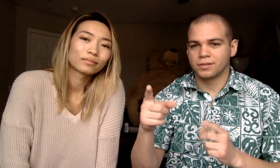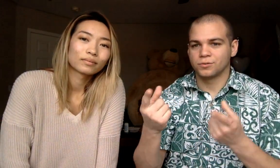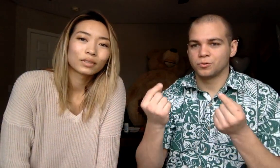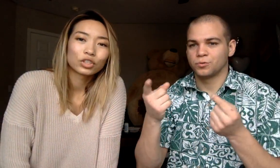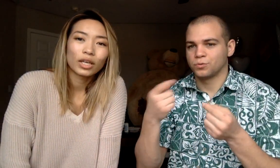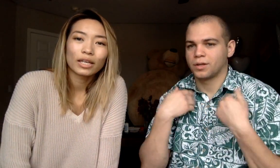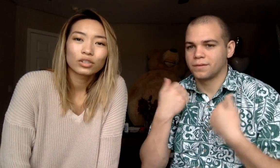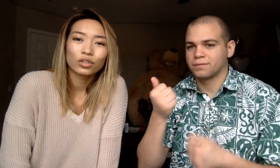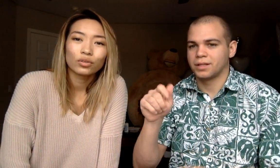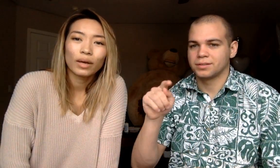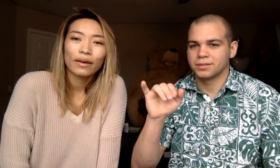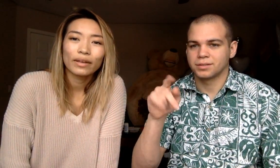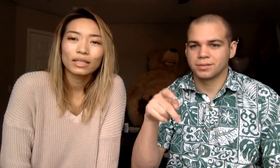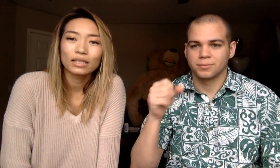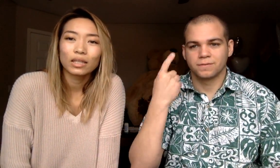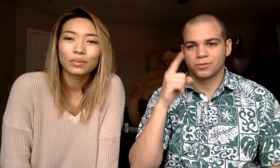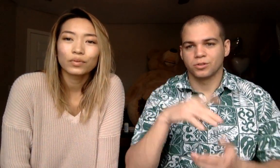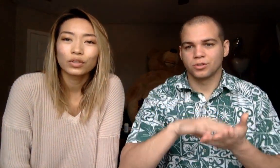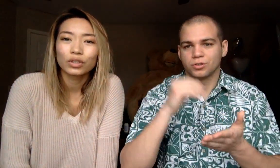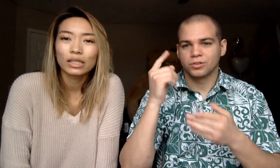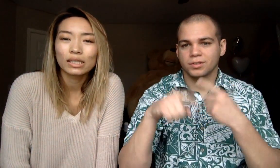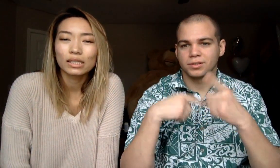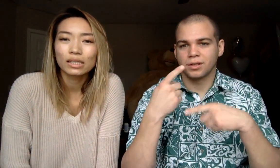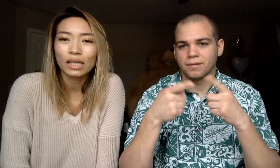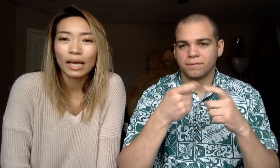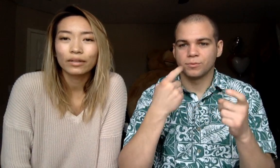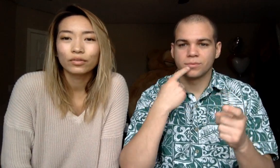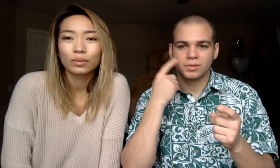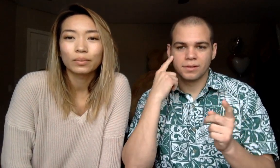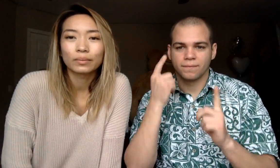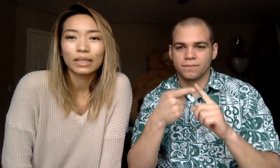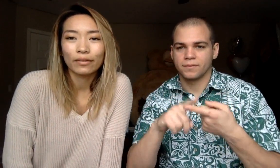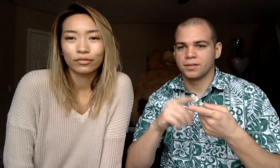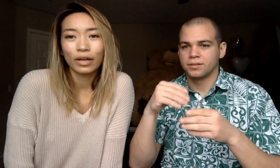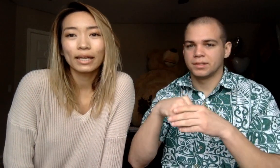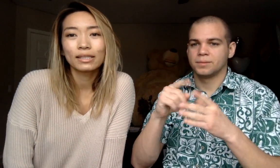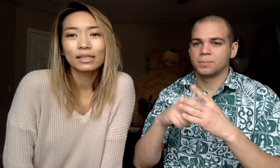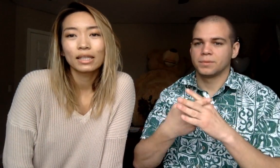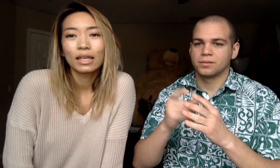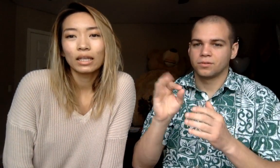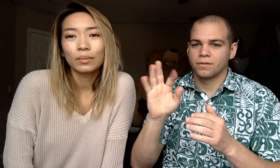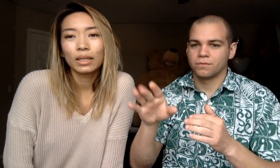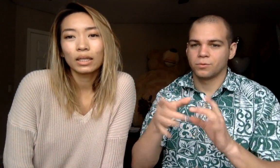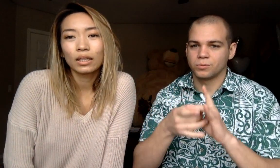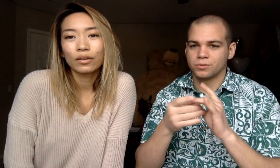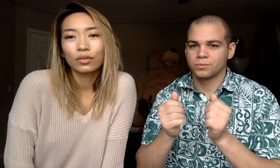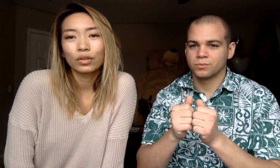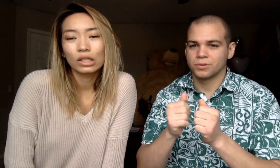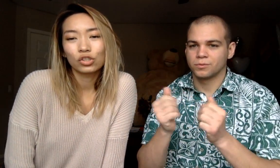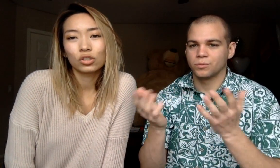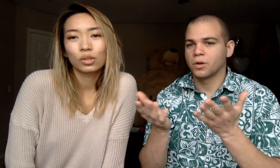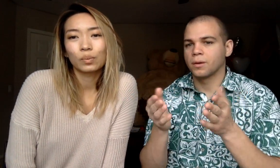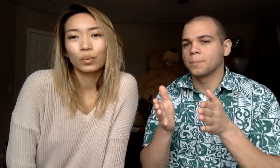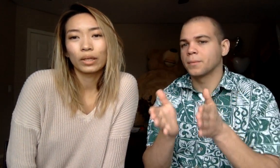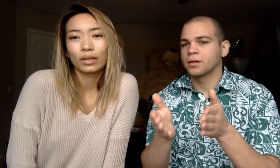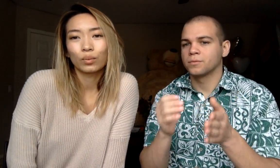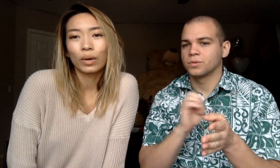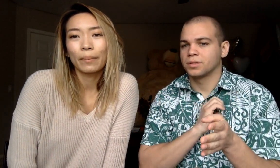she asked, do you have any tips for learning sign from deaf friends? In the beginning of your relationship, with what method